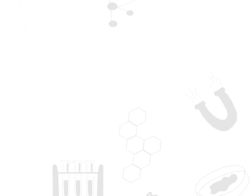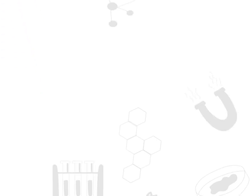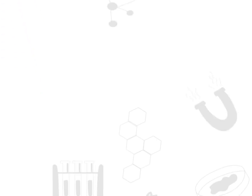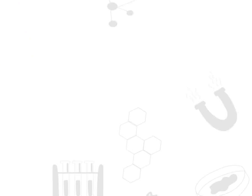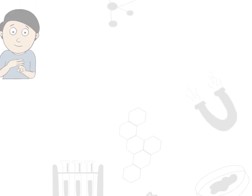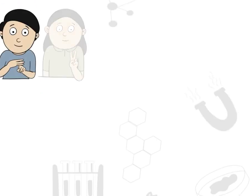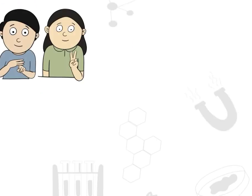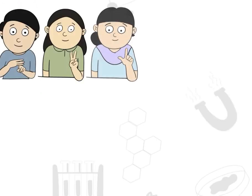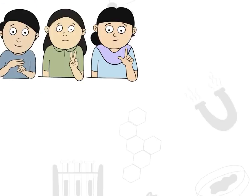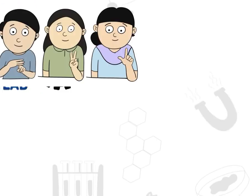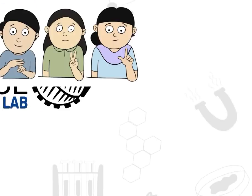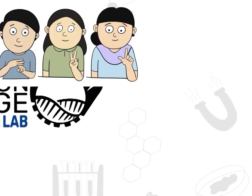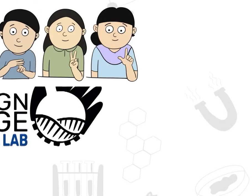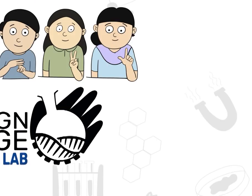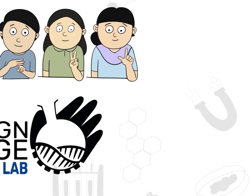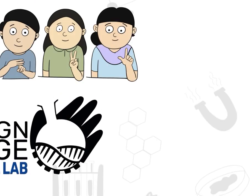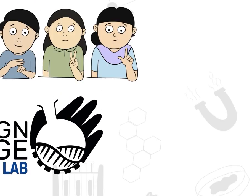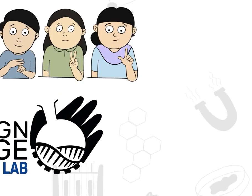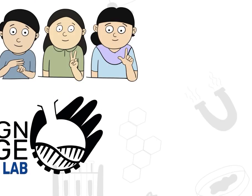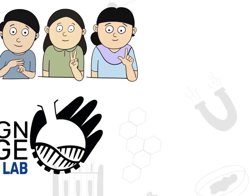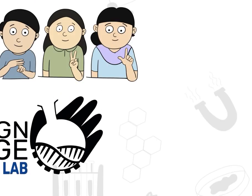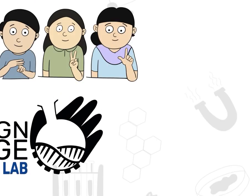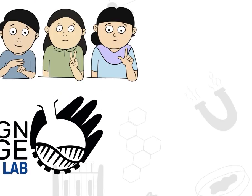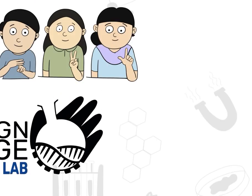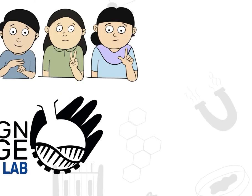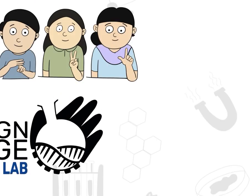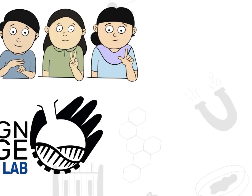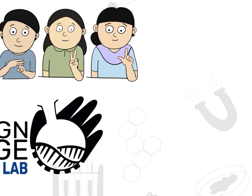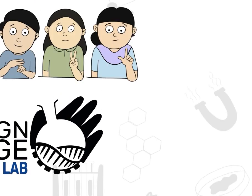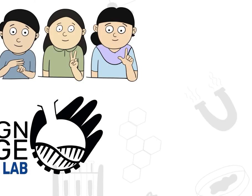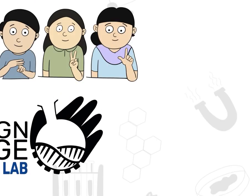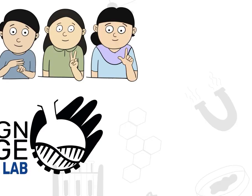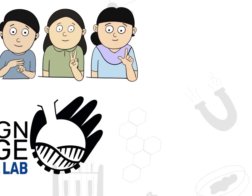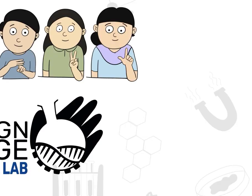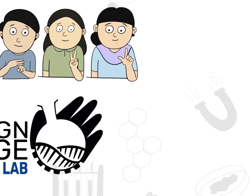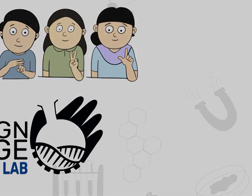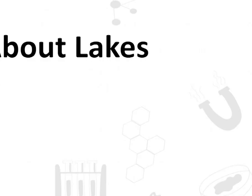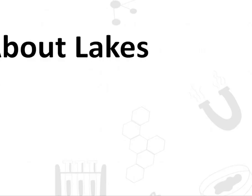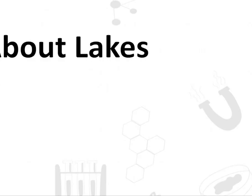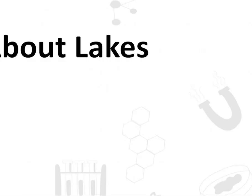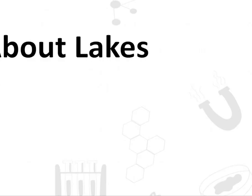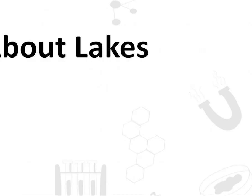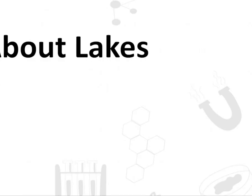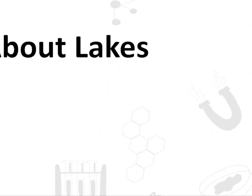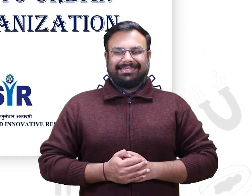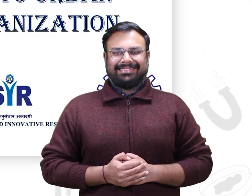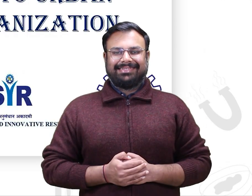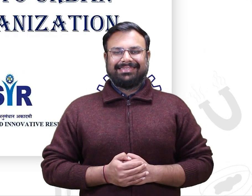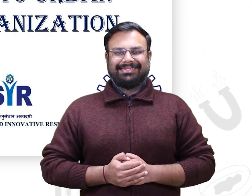Welcome to ISL Enabled Virtual Lab of CSIR.